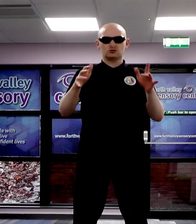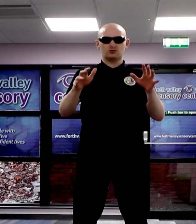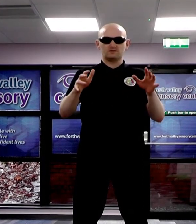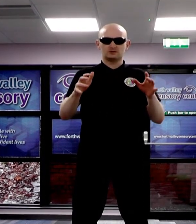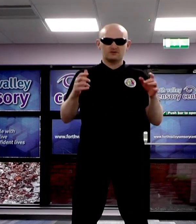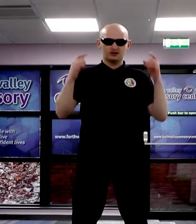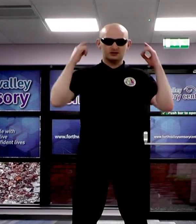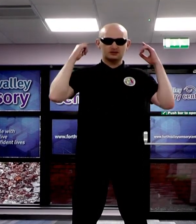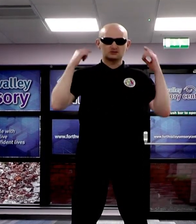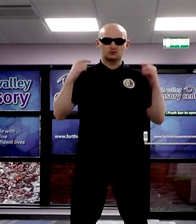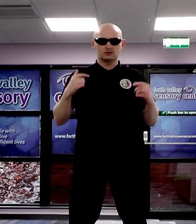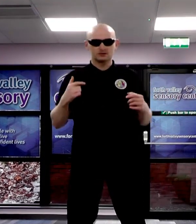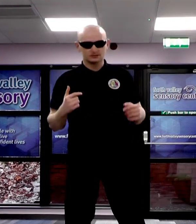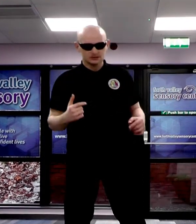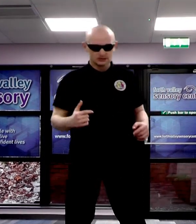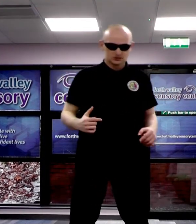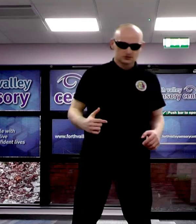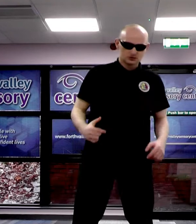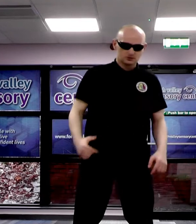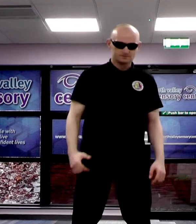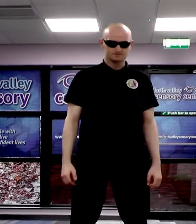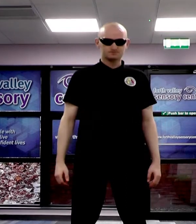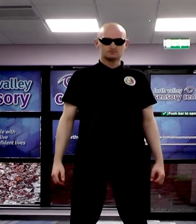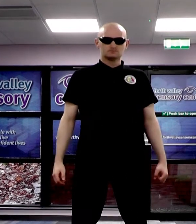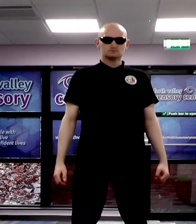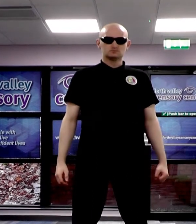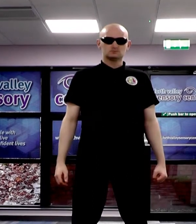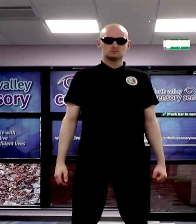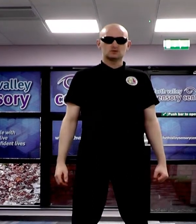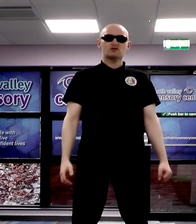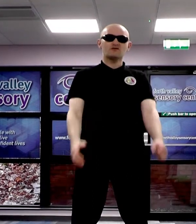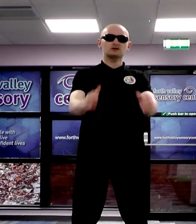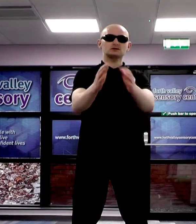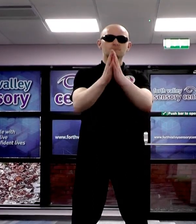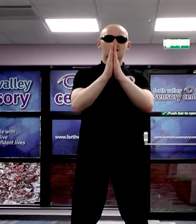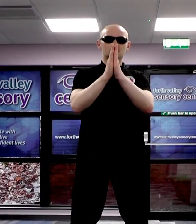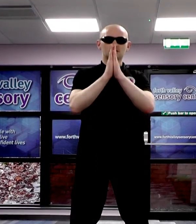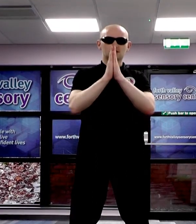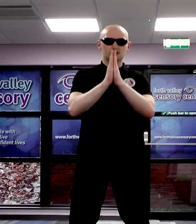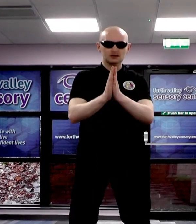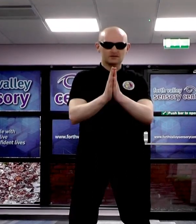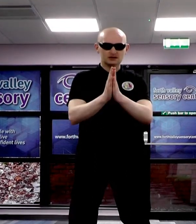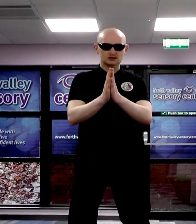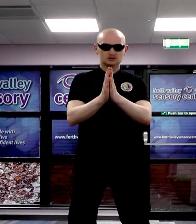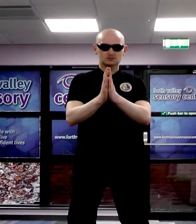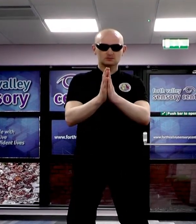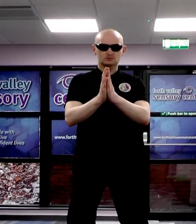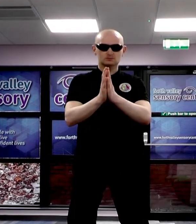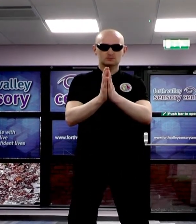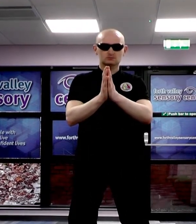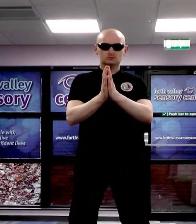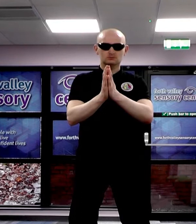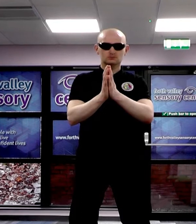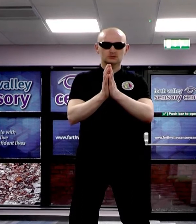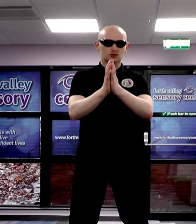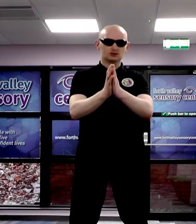of, if my hearing aids don't go mental. So, before you take part in any of this, not a